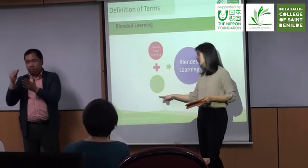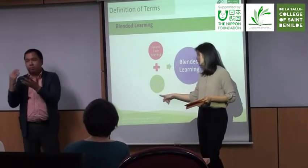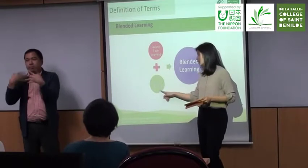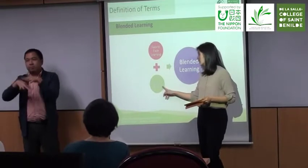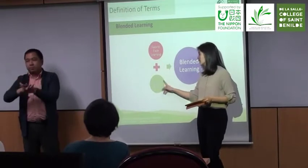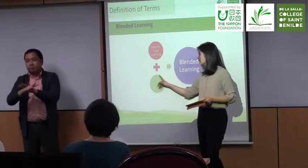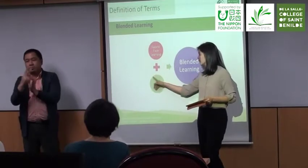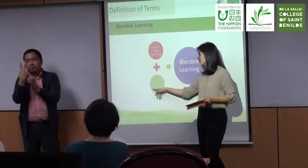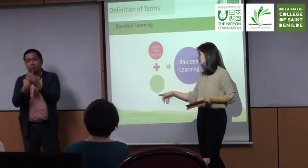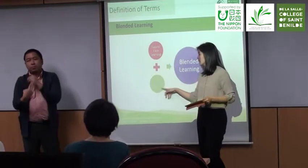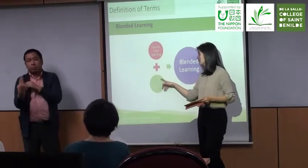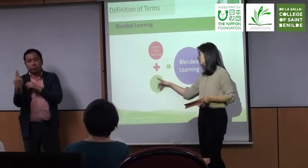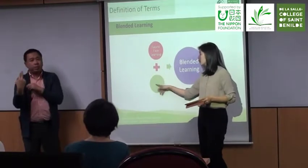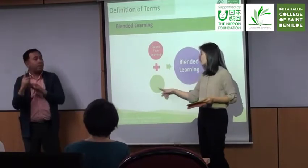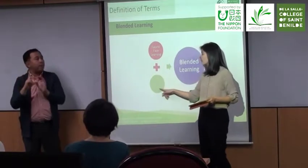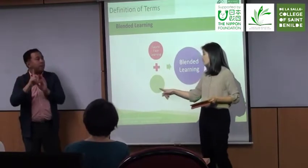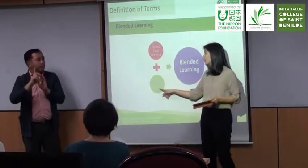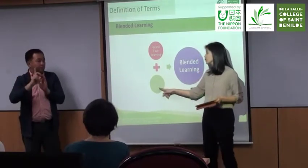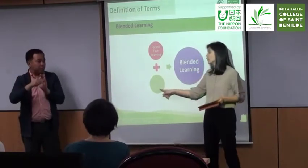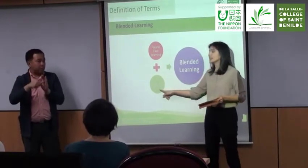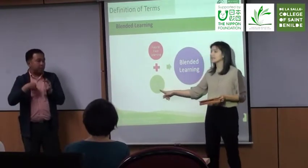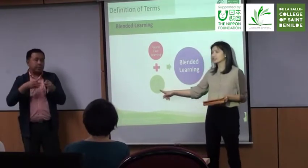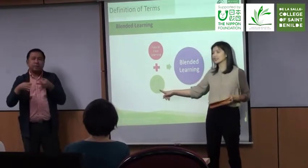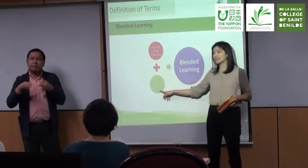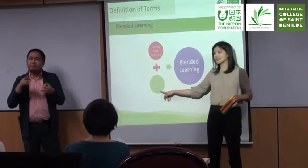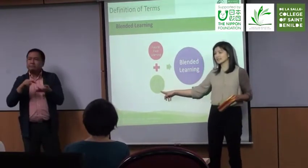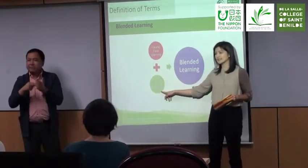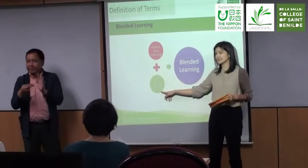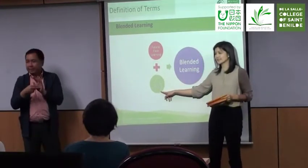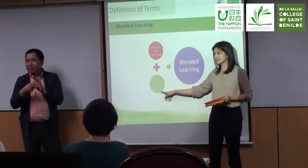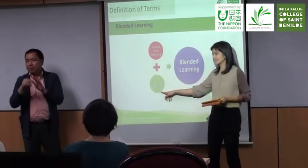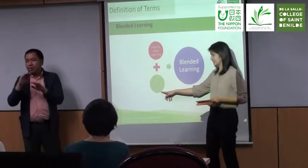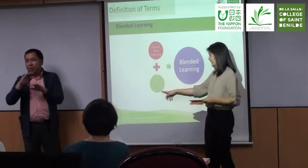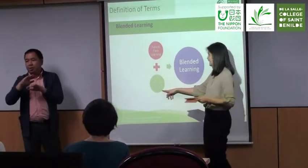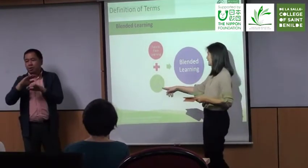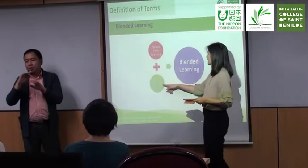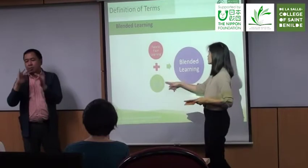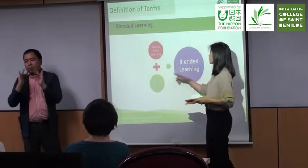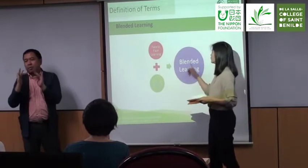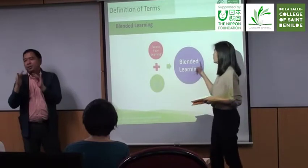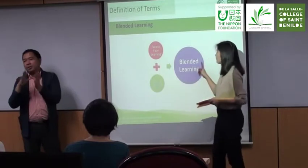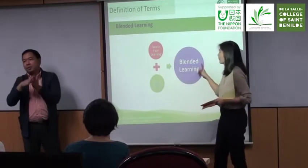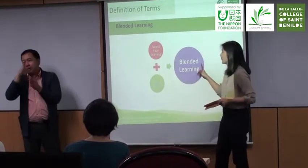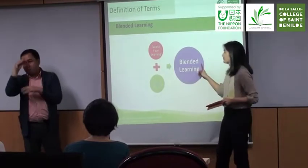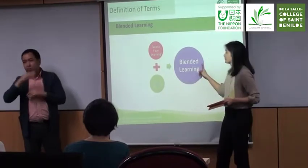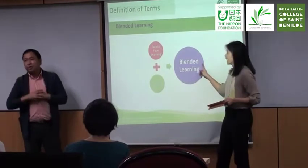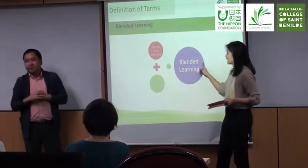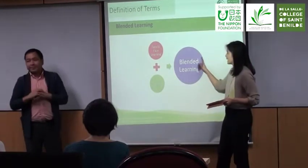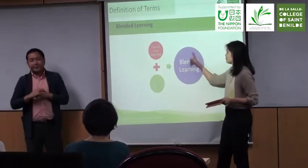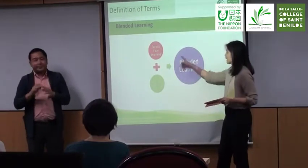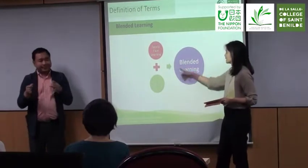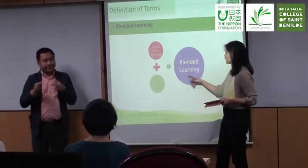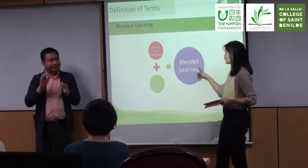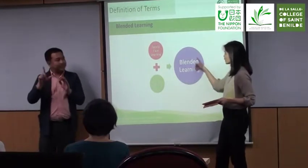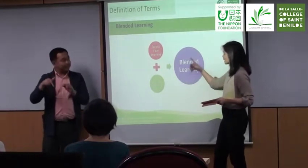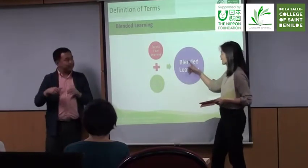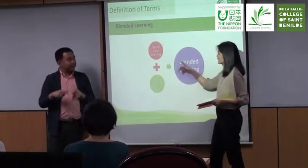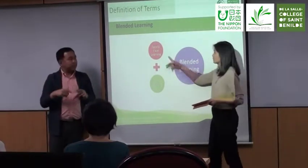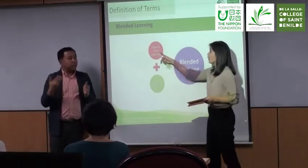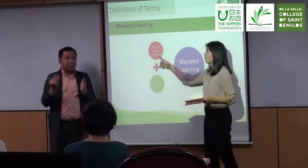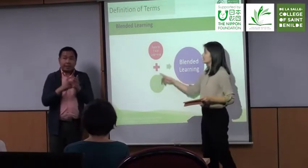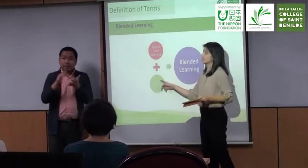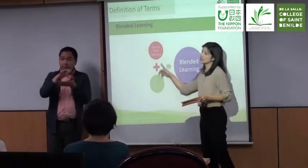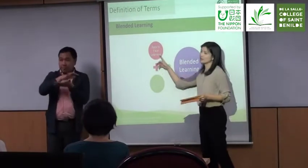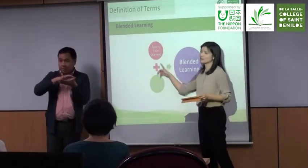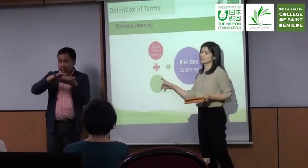So later on, I will be explaining more about online learning. So again, blended learning